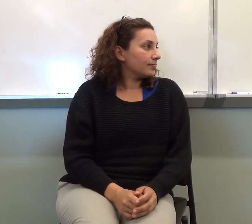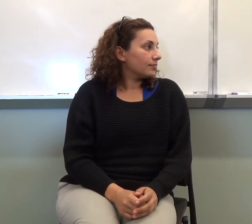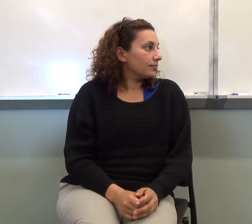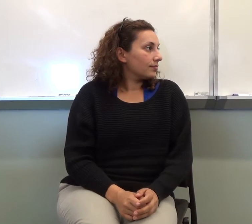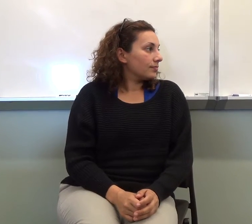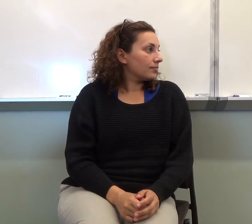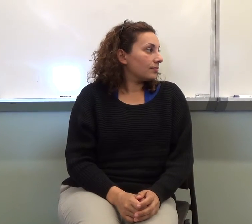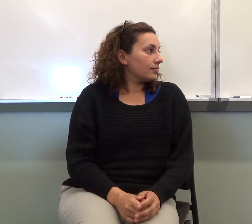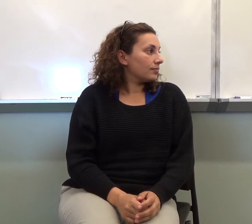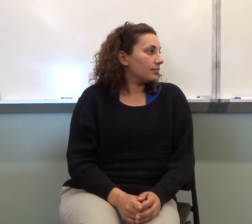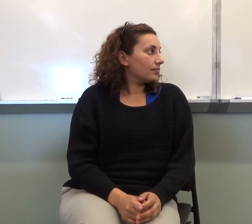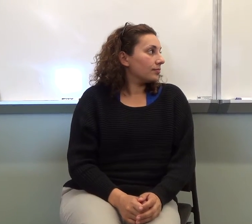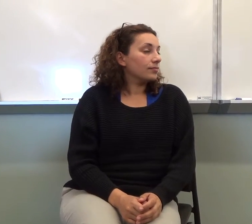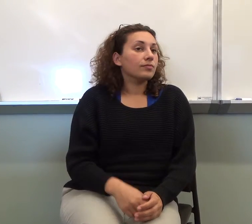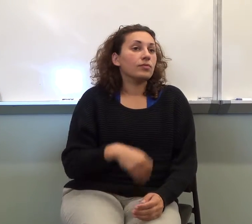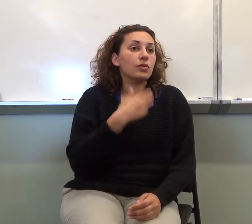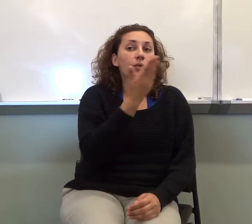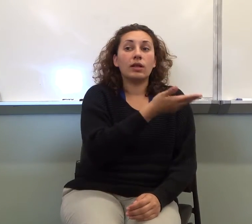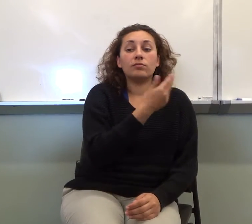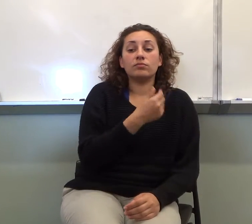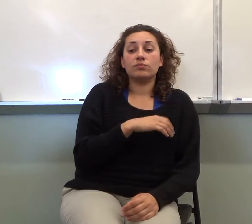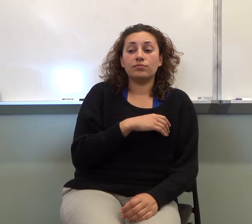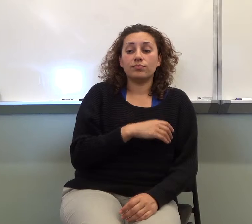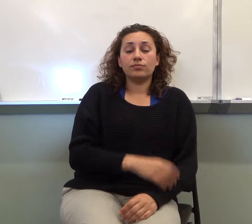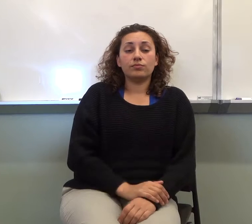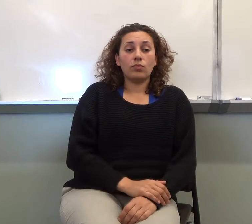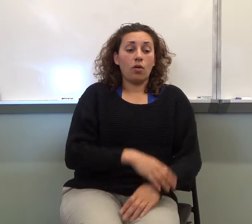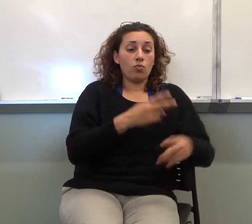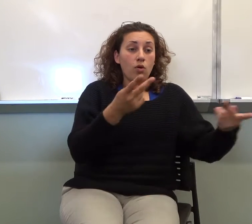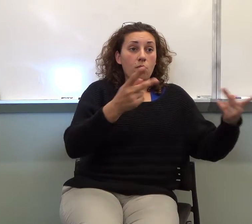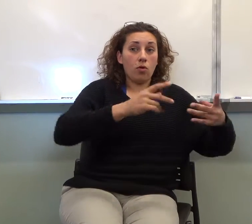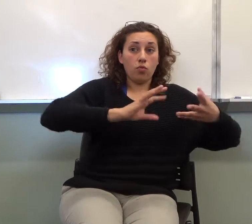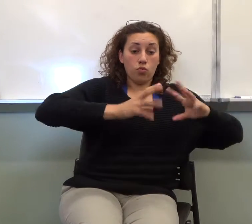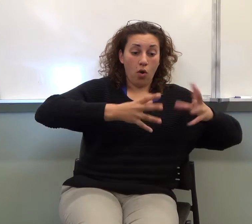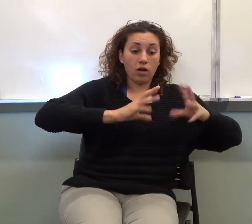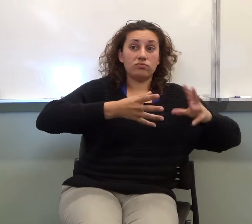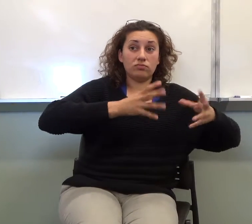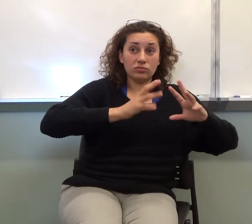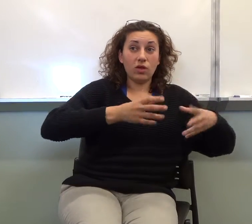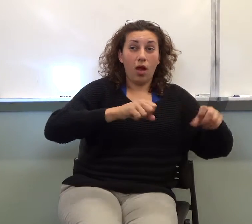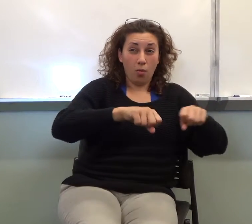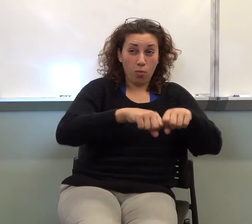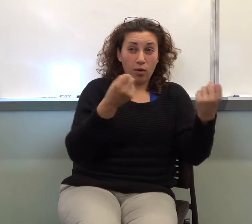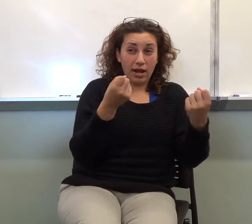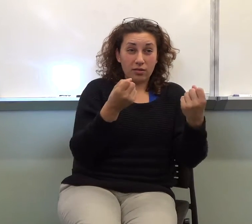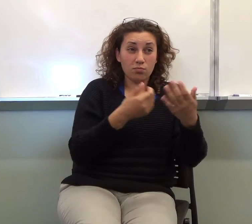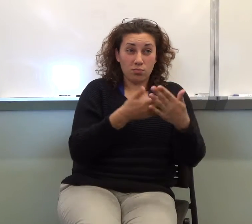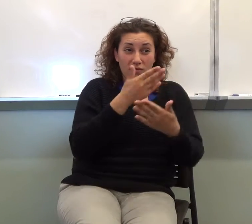It says, if the probability that a washing machine will break before the end of the warranty period